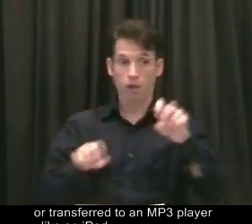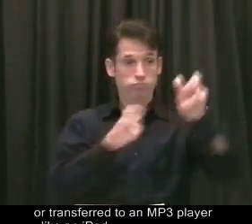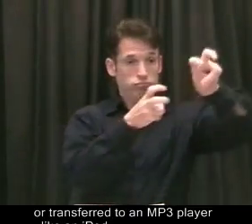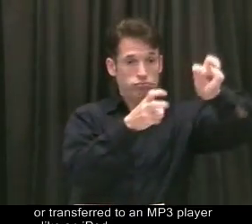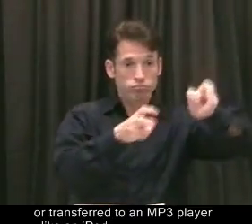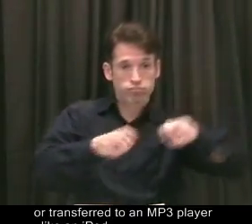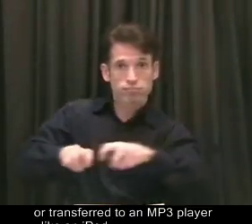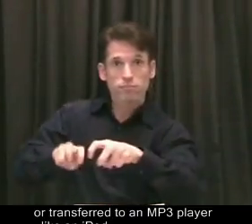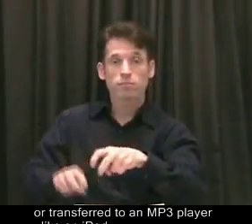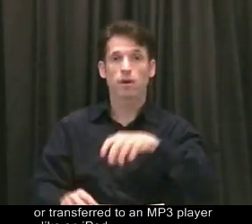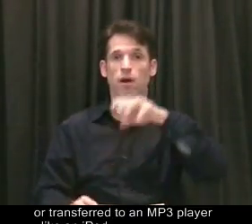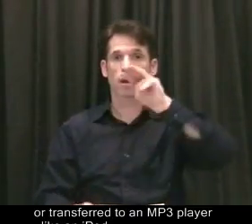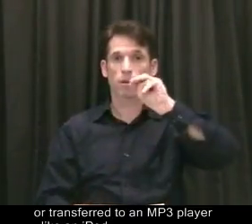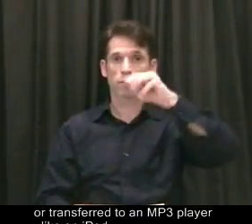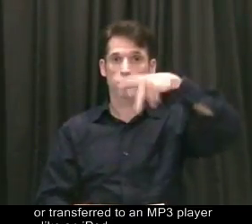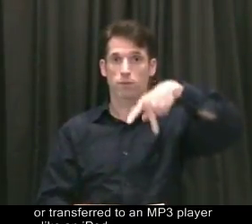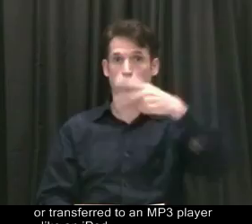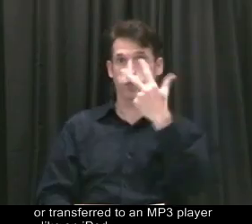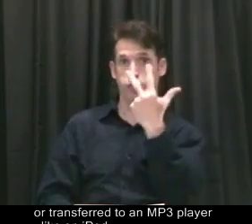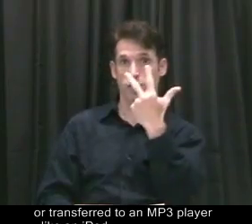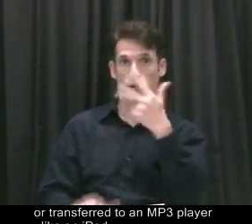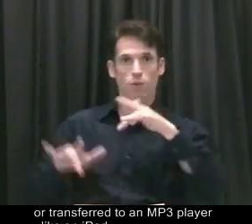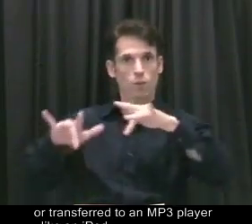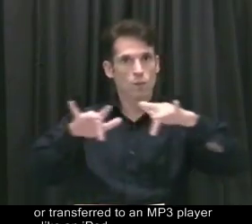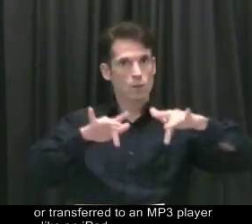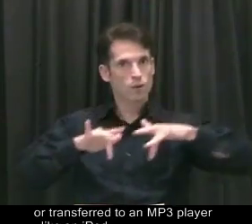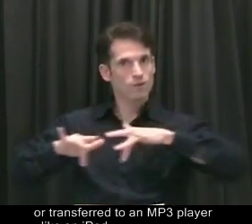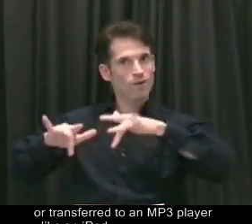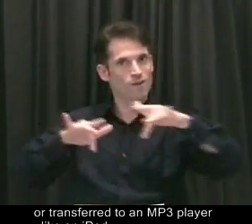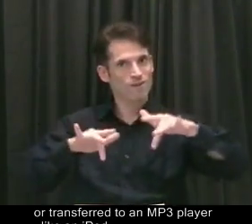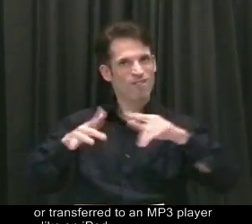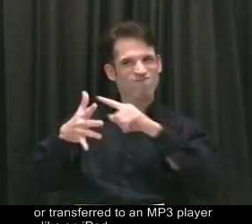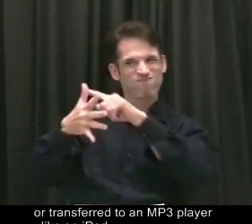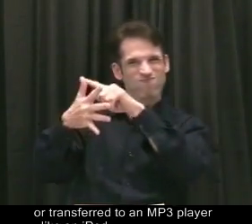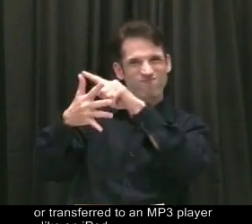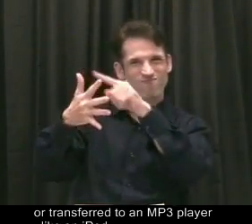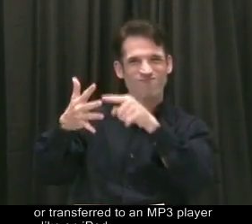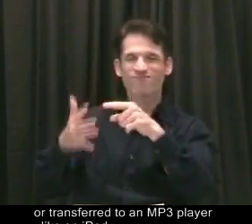or transferred to an MP3 player, like an iPod.